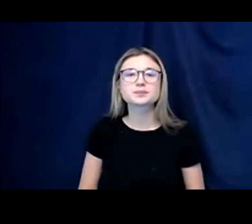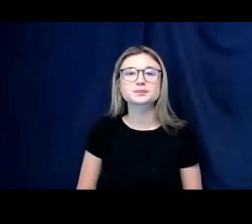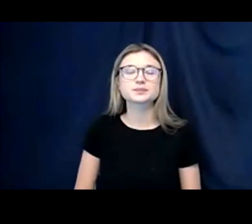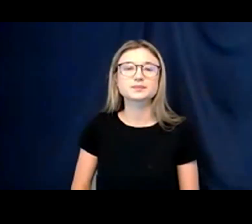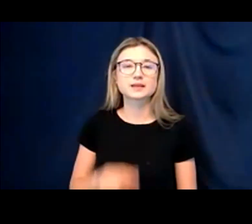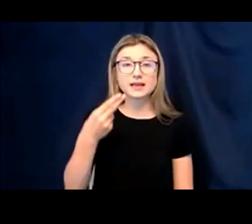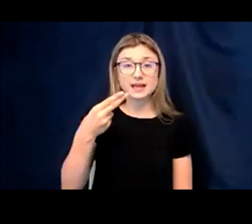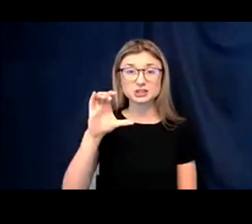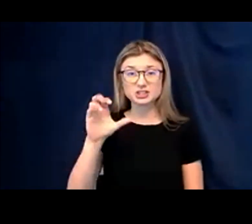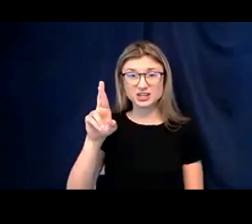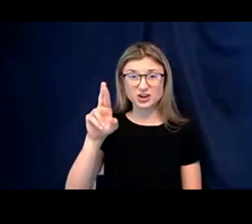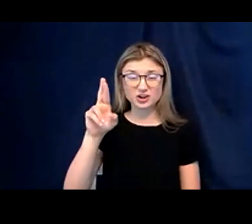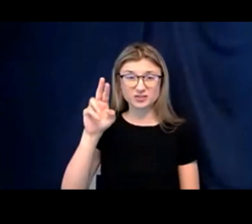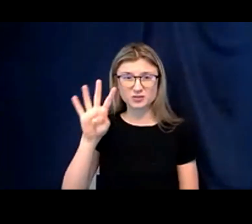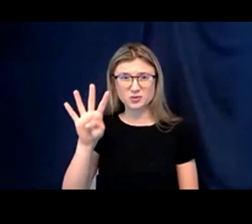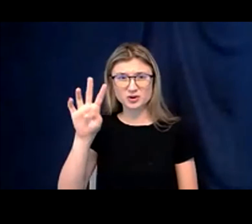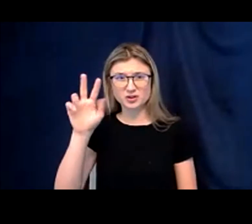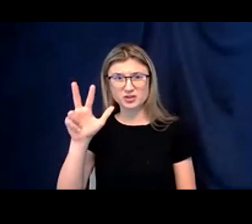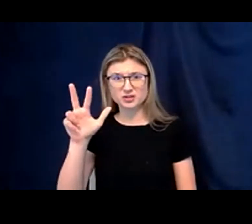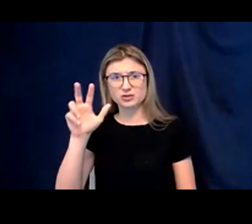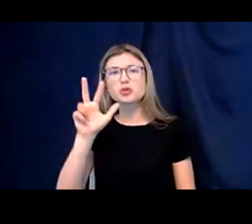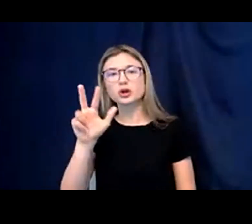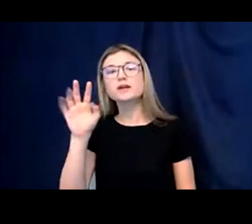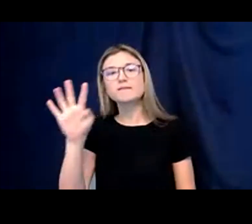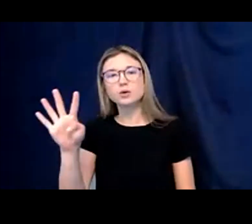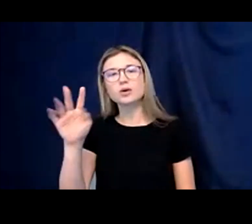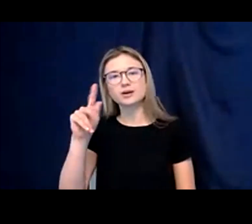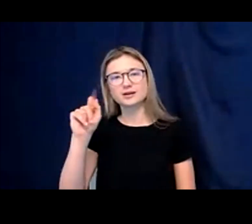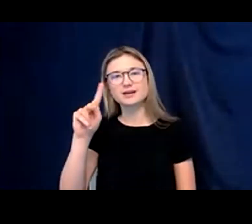HCR 34, Kathy mentioned, that was the dental ICF